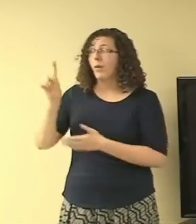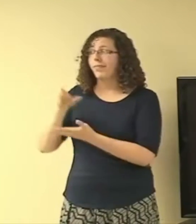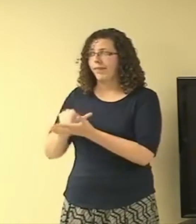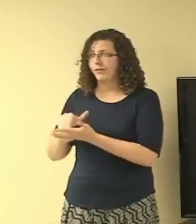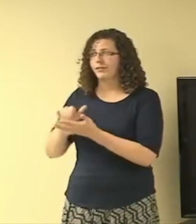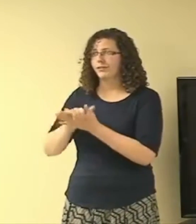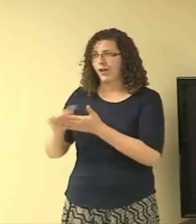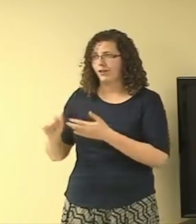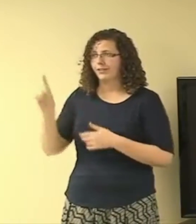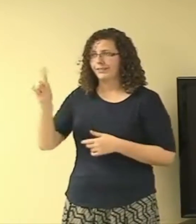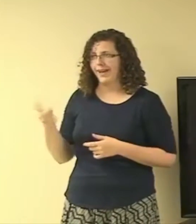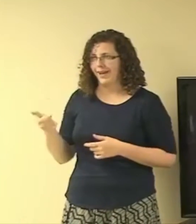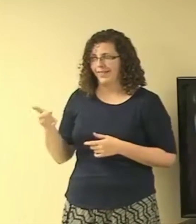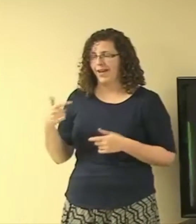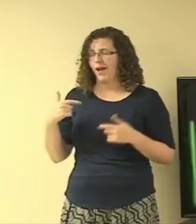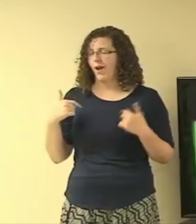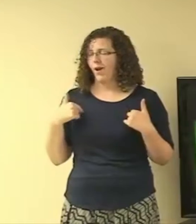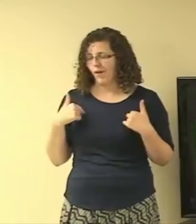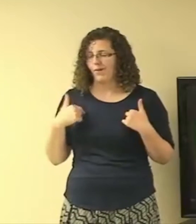Big dog.